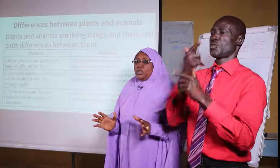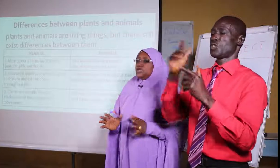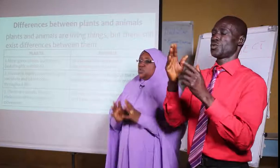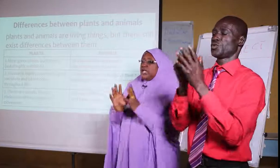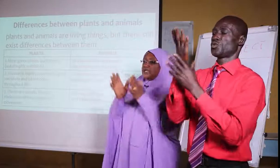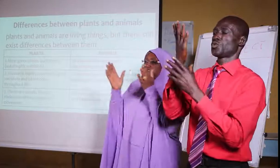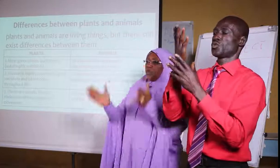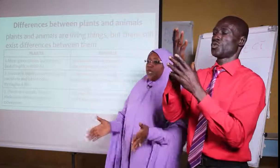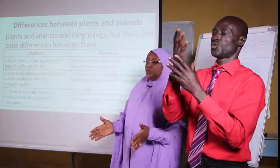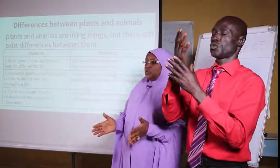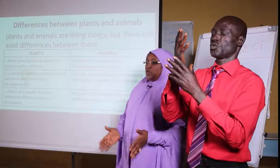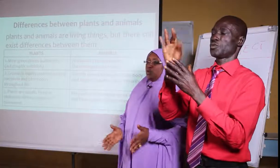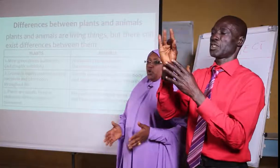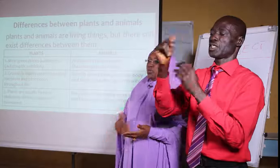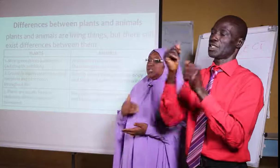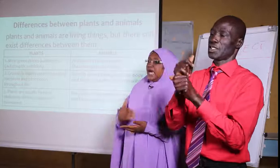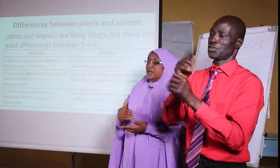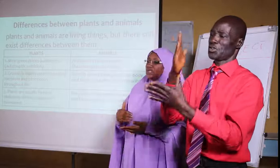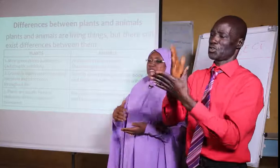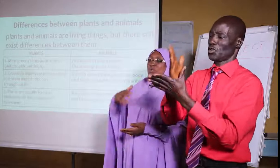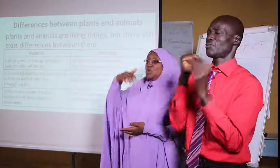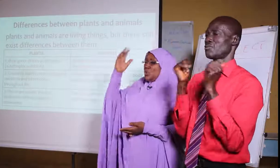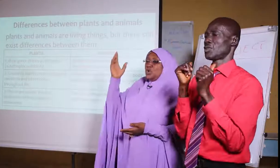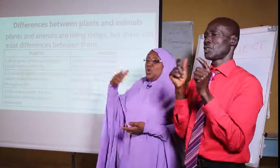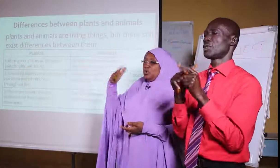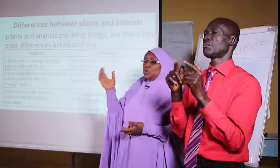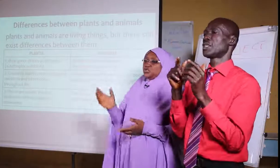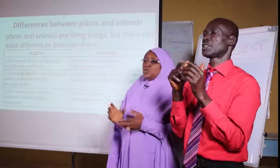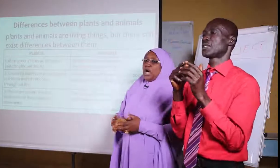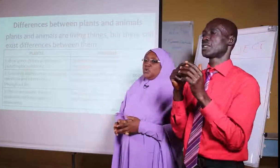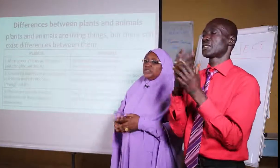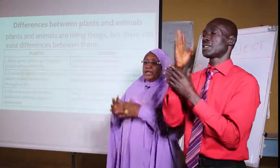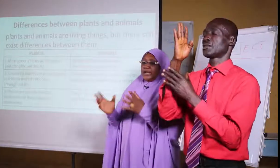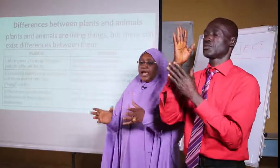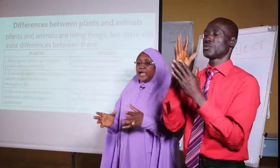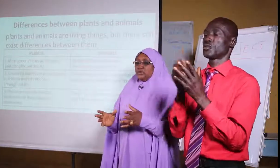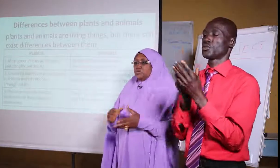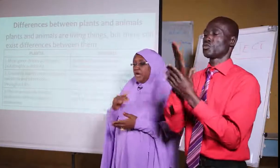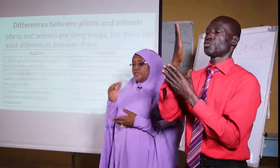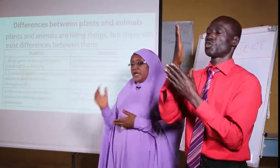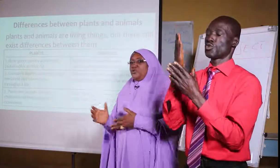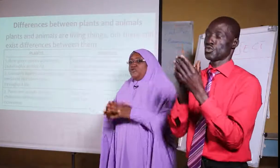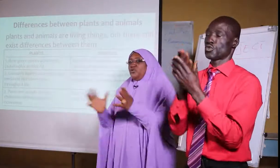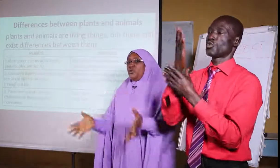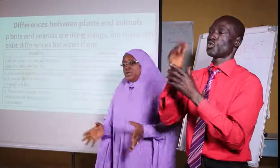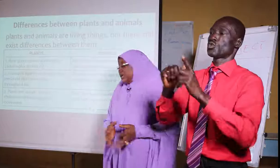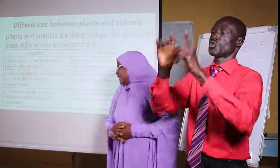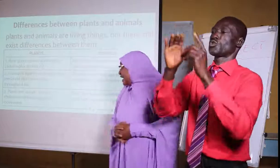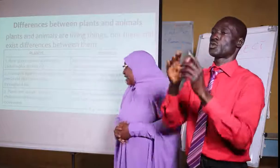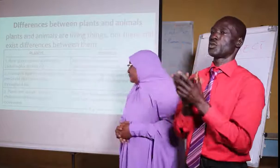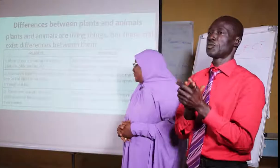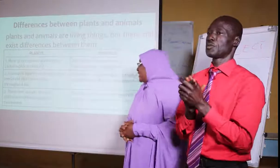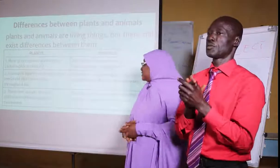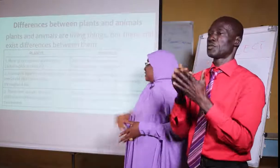have grown. So that is when you stop growing. But in animals, they grow almost throughout their life before